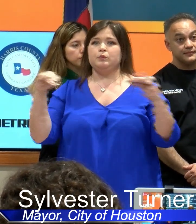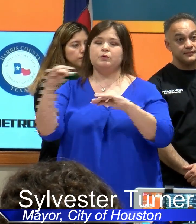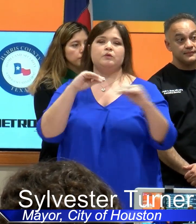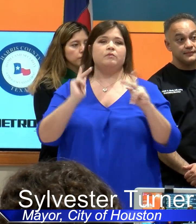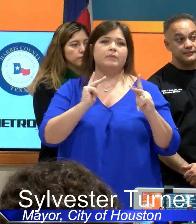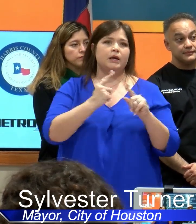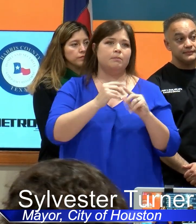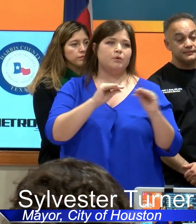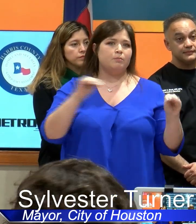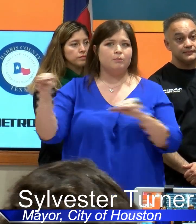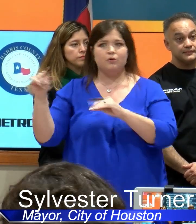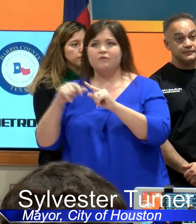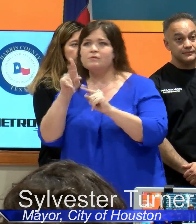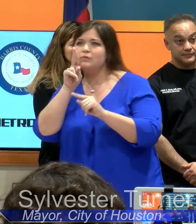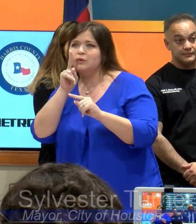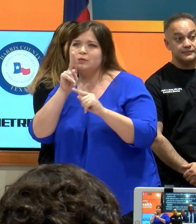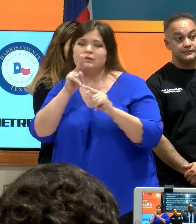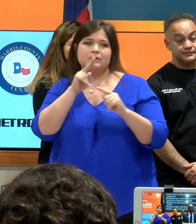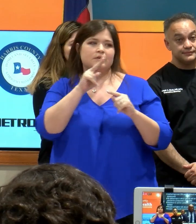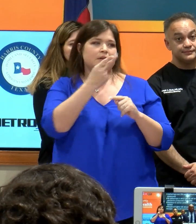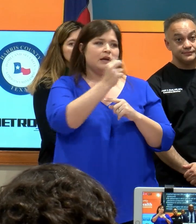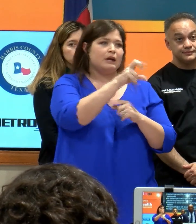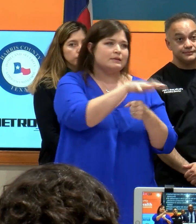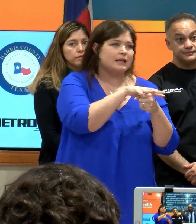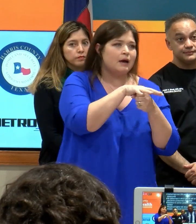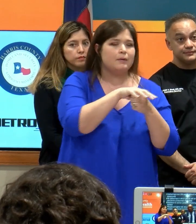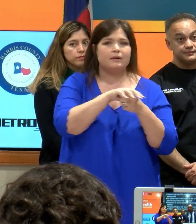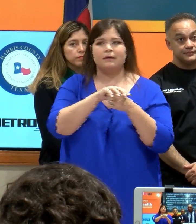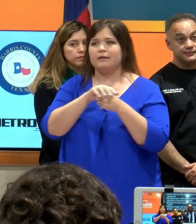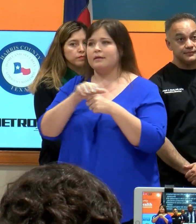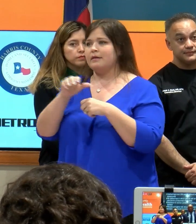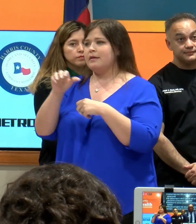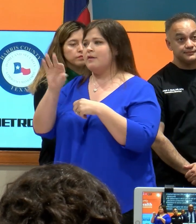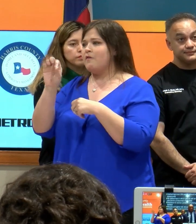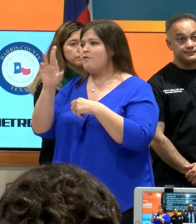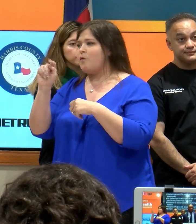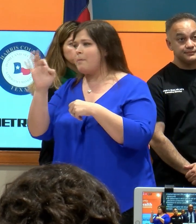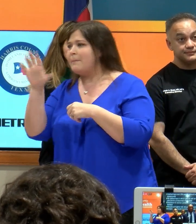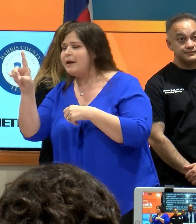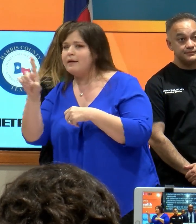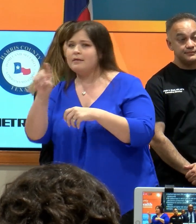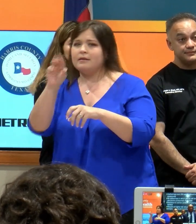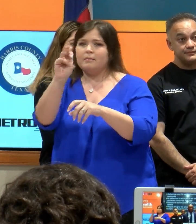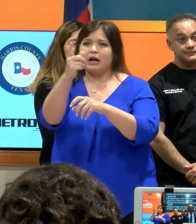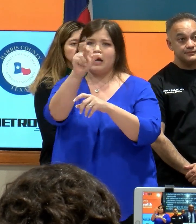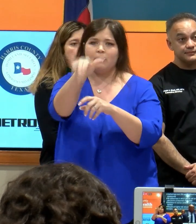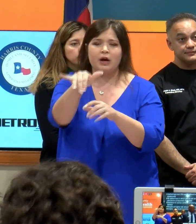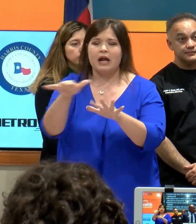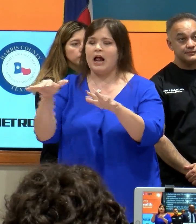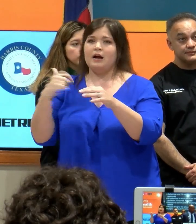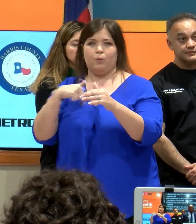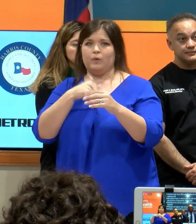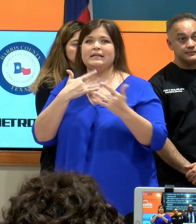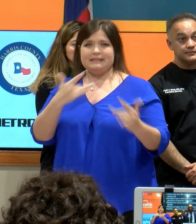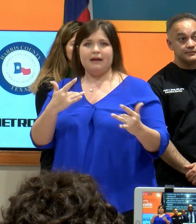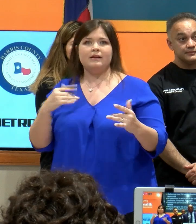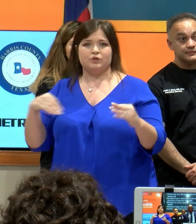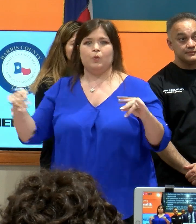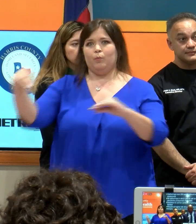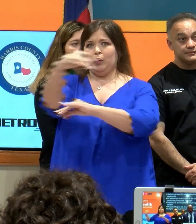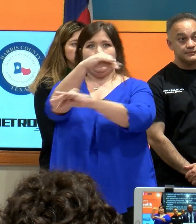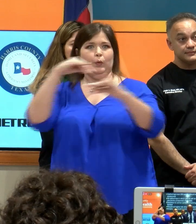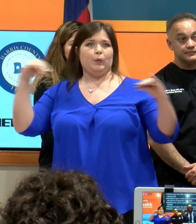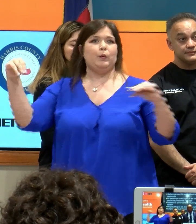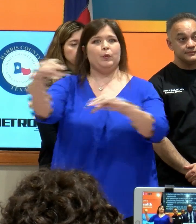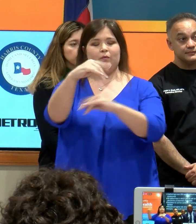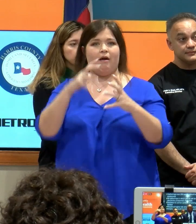Houston, Harris County, Fort Bend, Montgomery County, a very mobile society. And Judge, under your leadership, we